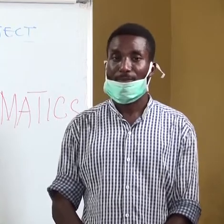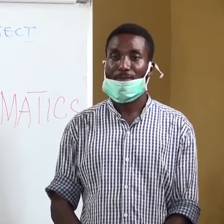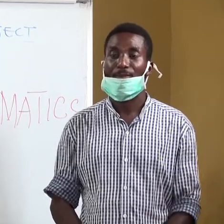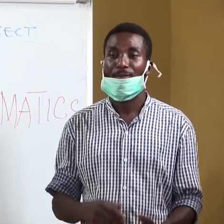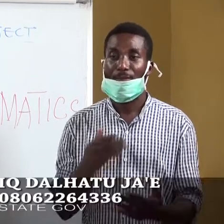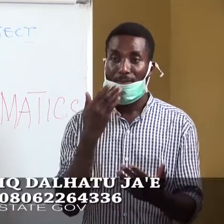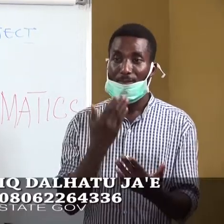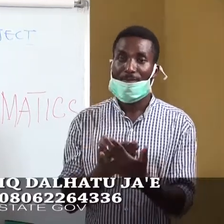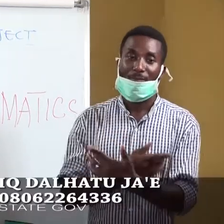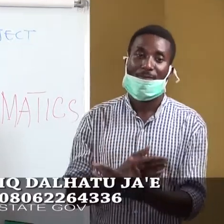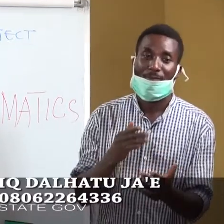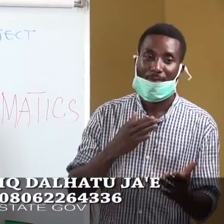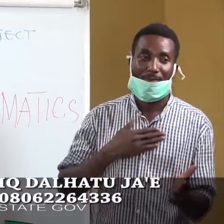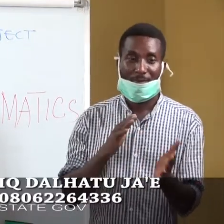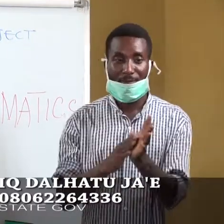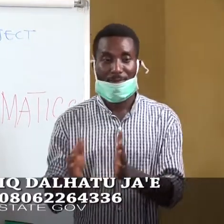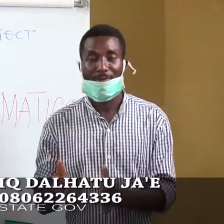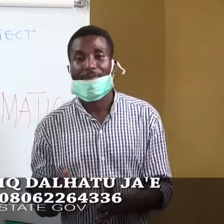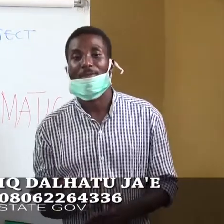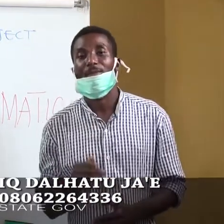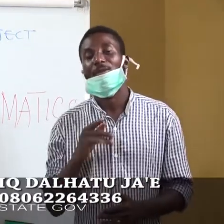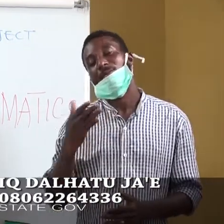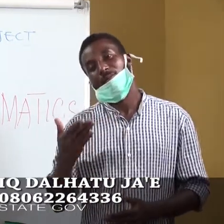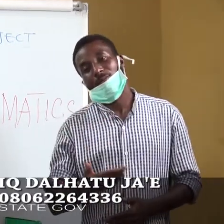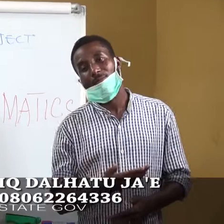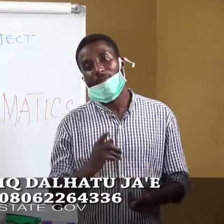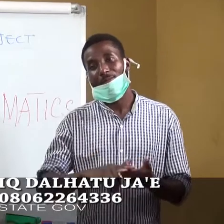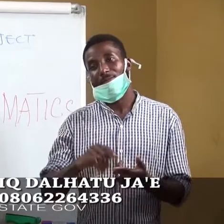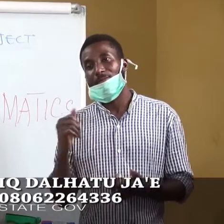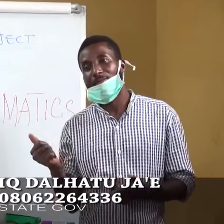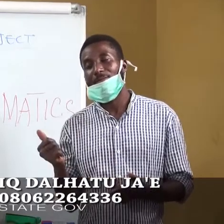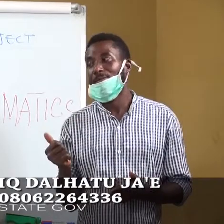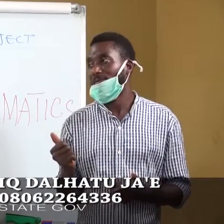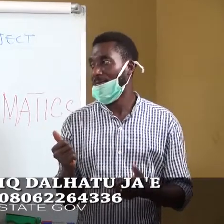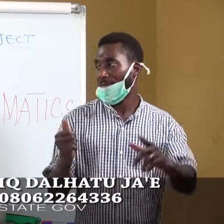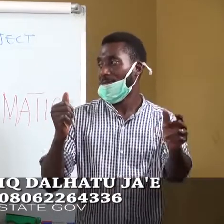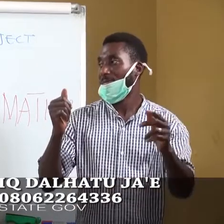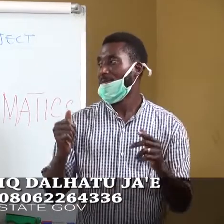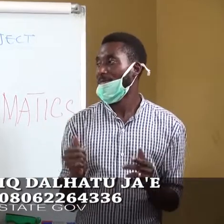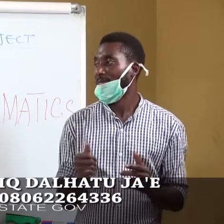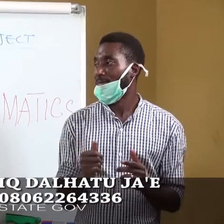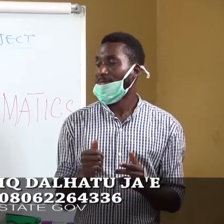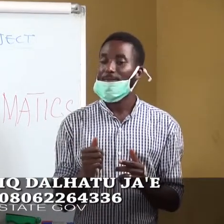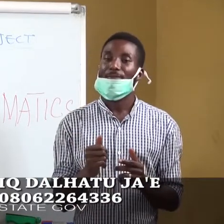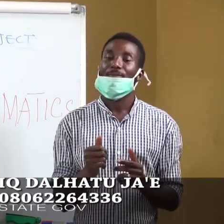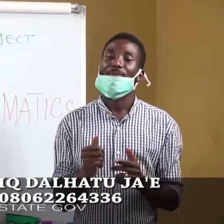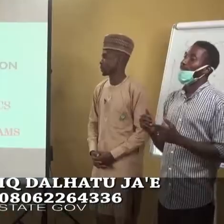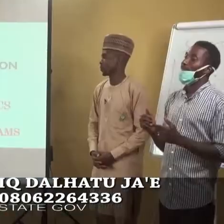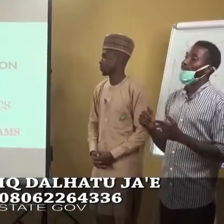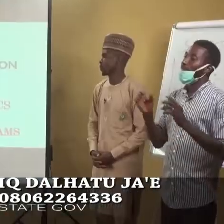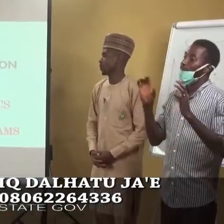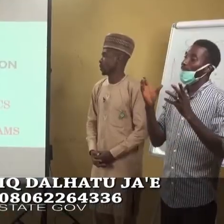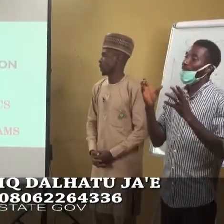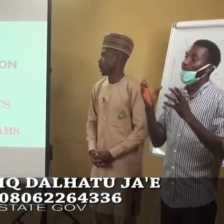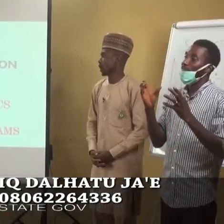Good day, learners. You are welcome to another segment of our mathematics class.